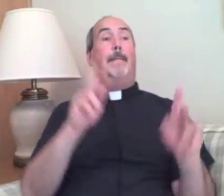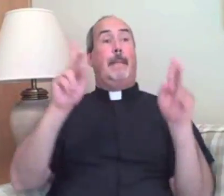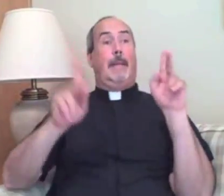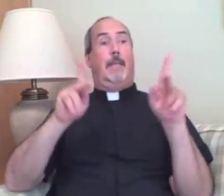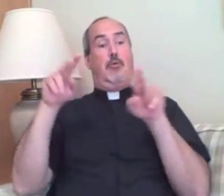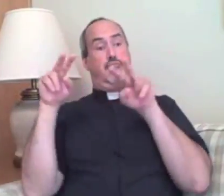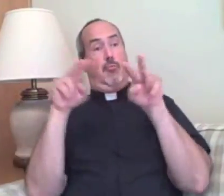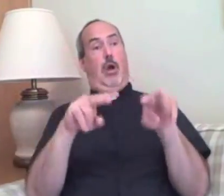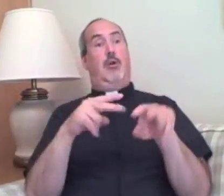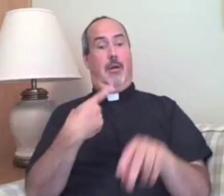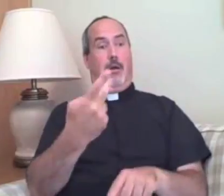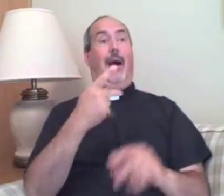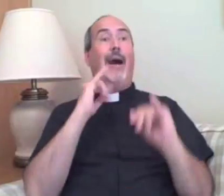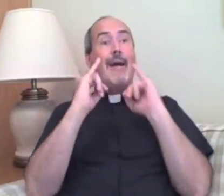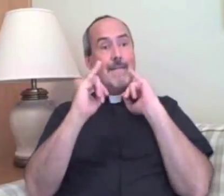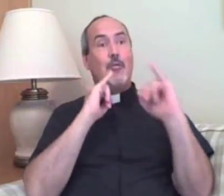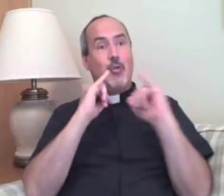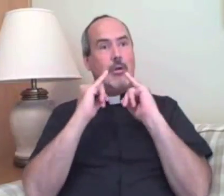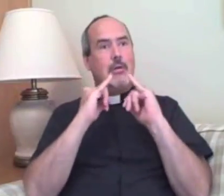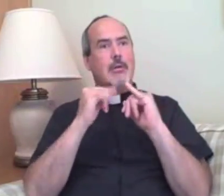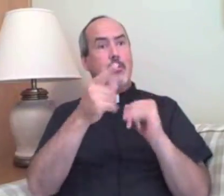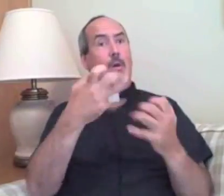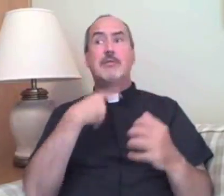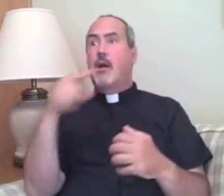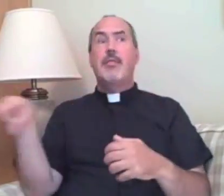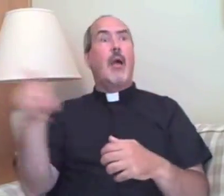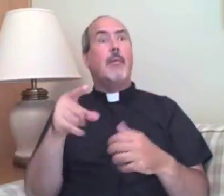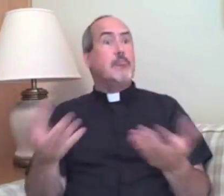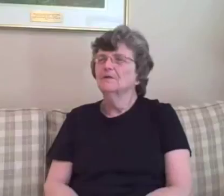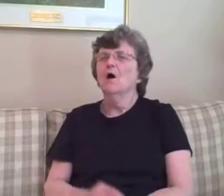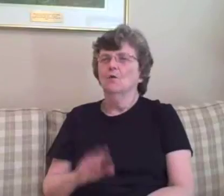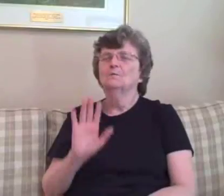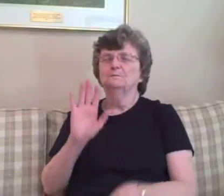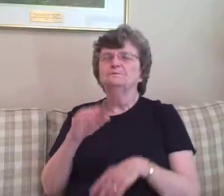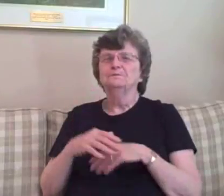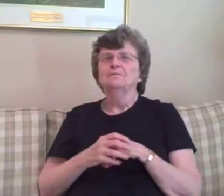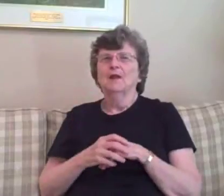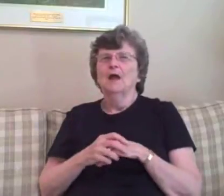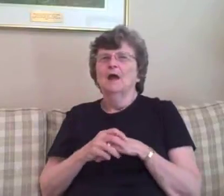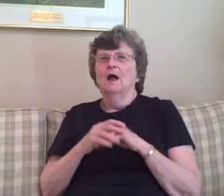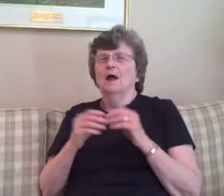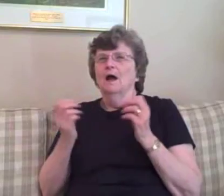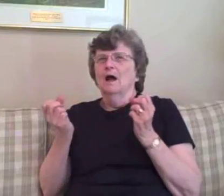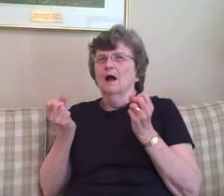generations. People looking at our interview today, what's one thing you'd like to tell them?